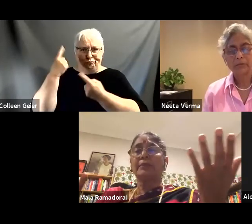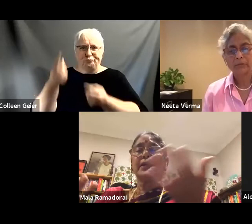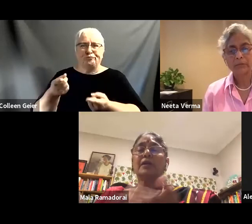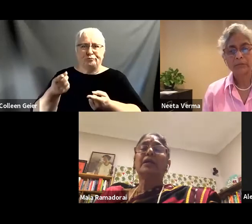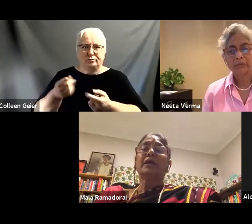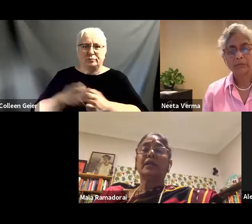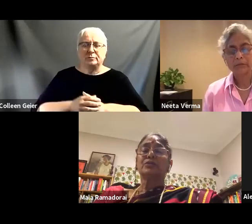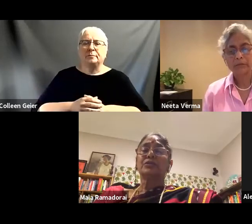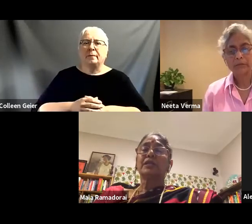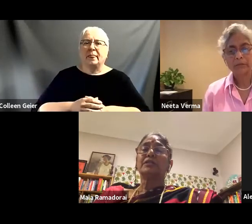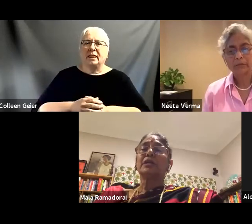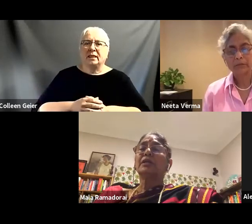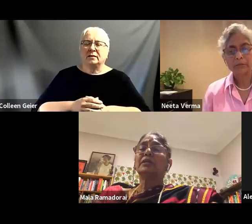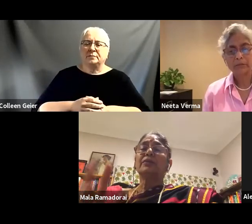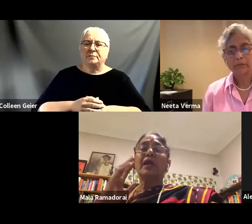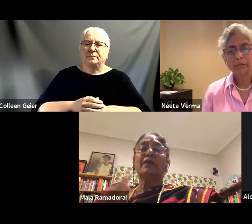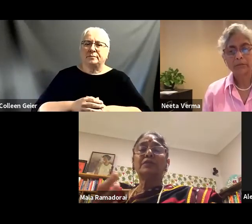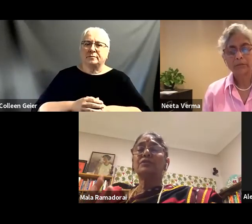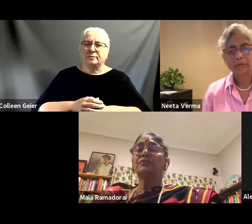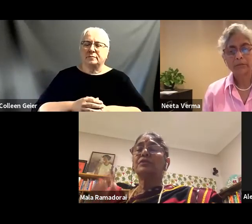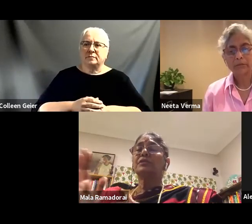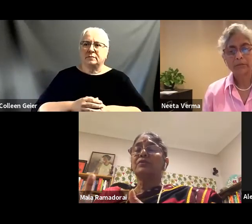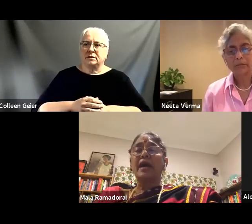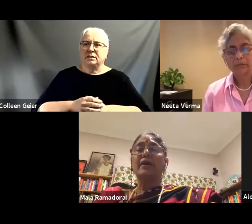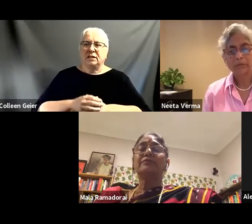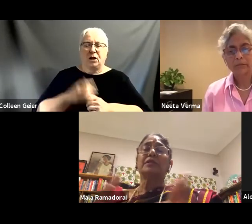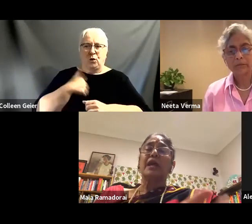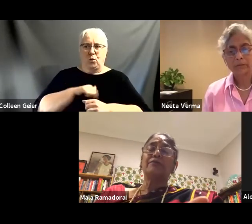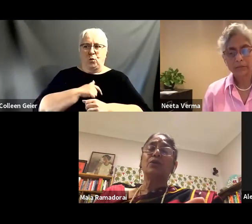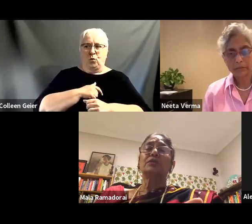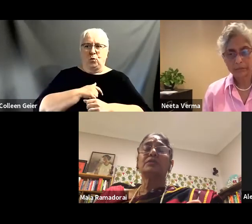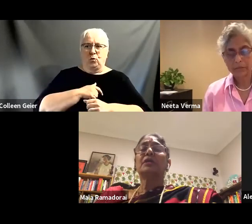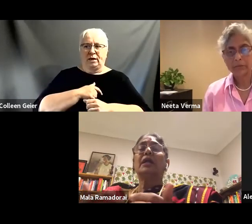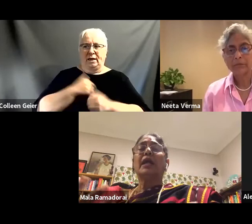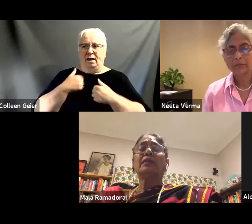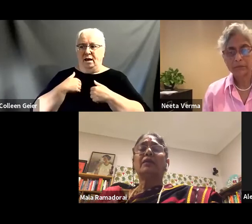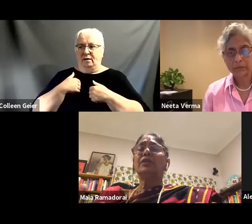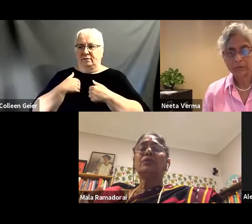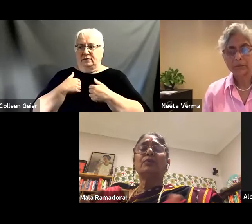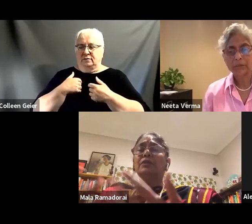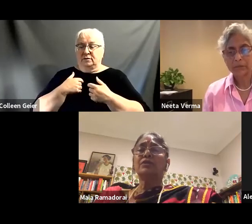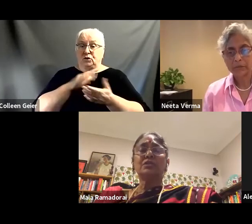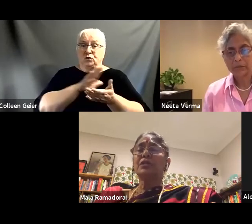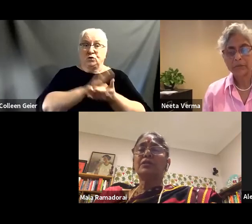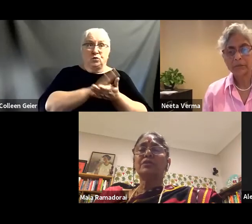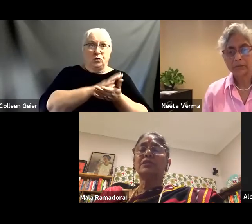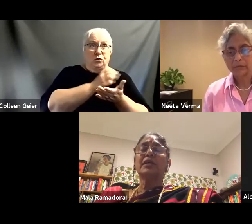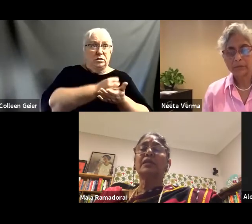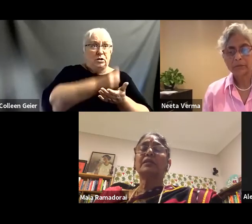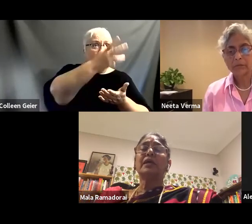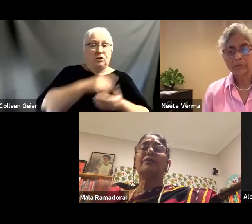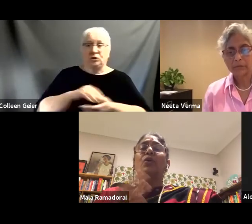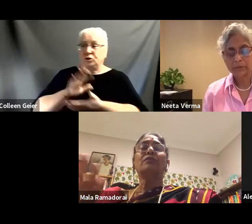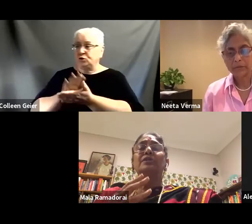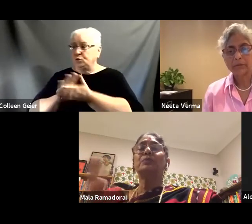a pandemic in our society, that we have these differences of haves and have-nots. And even in the richest countries, I